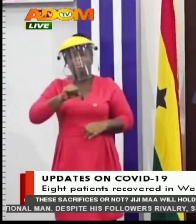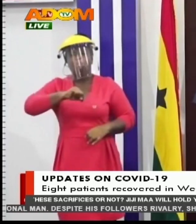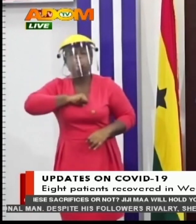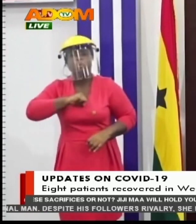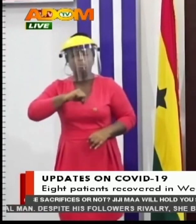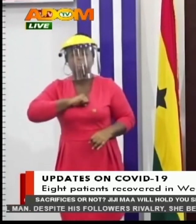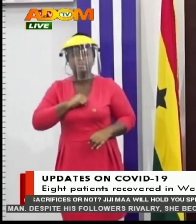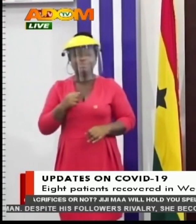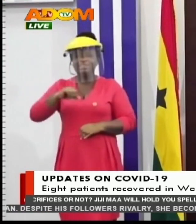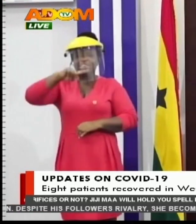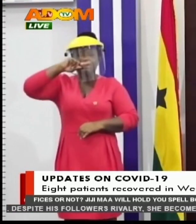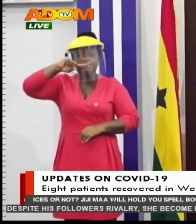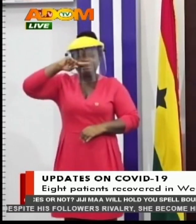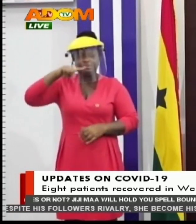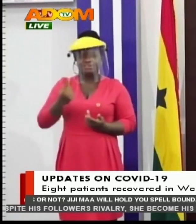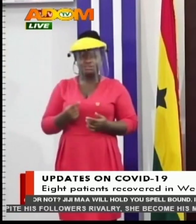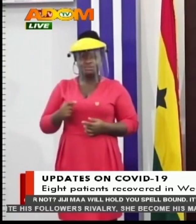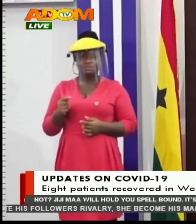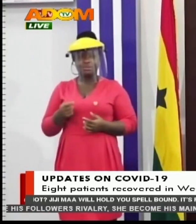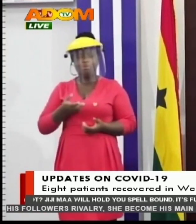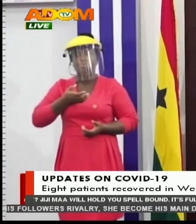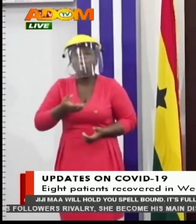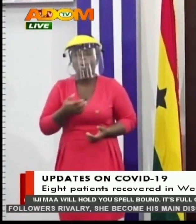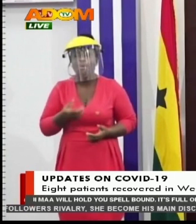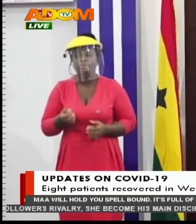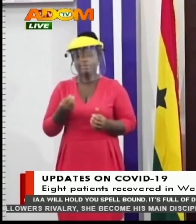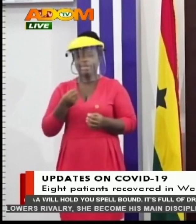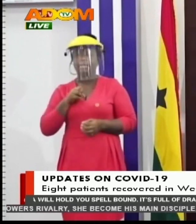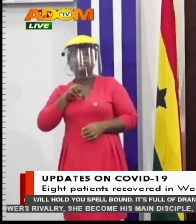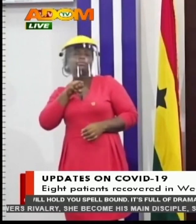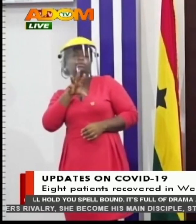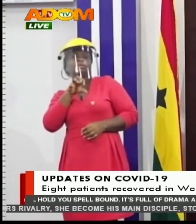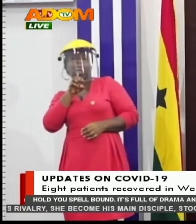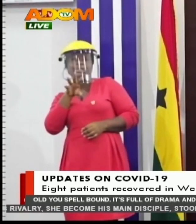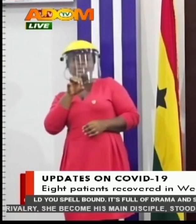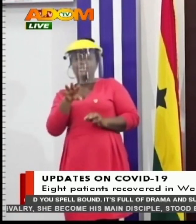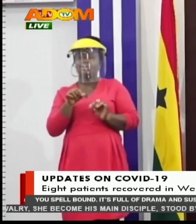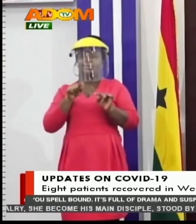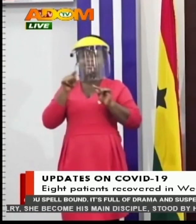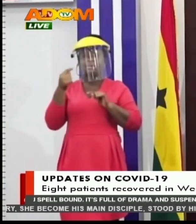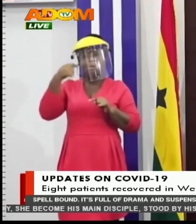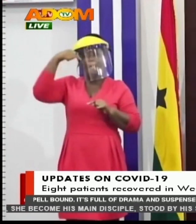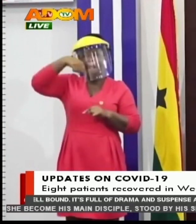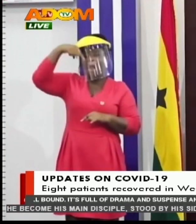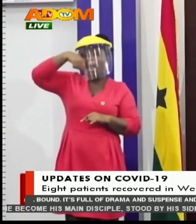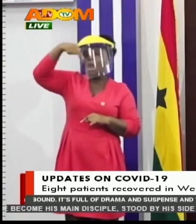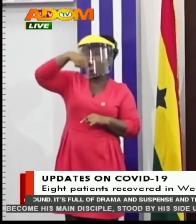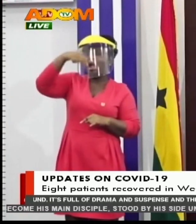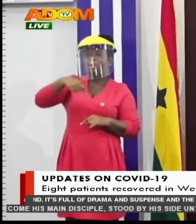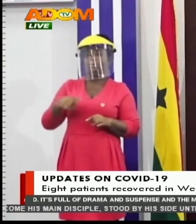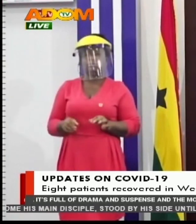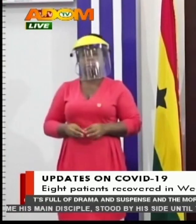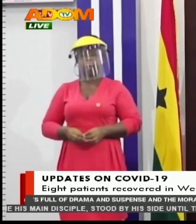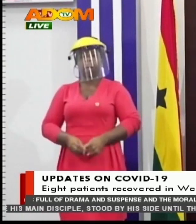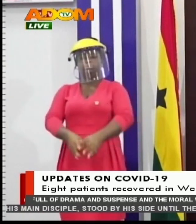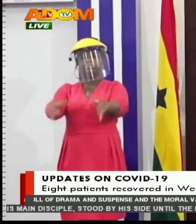we get into such crowd situations. Again, another driver of the transmission is close physical